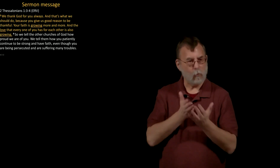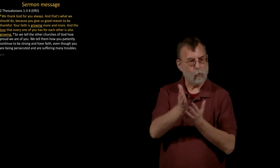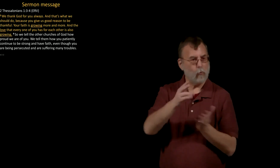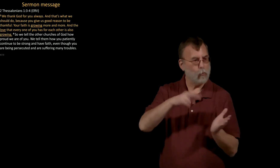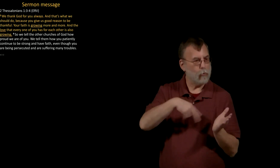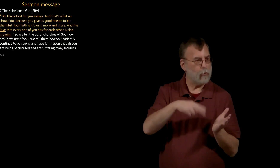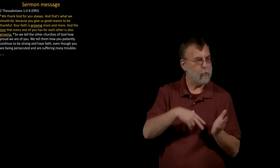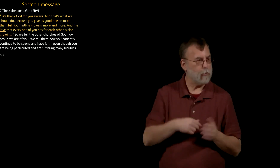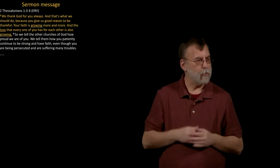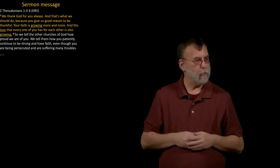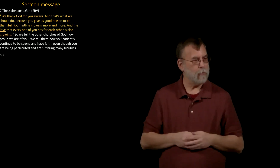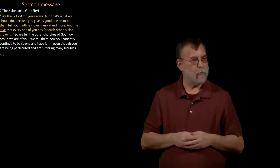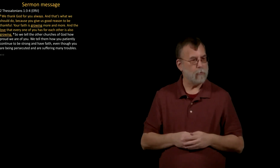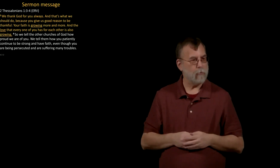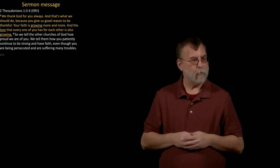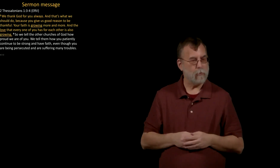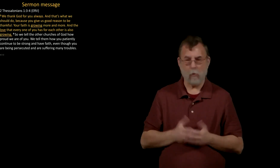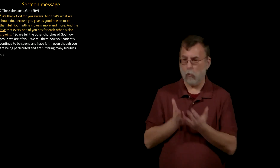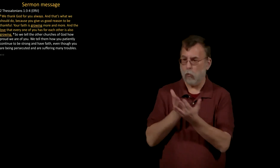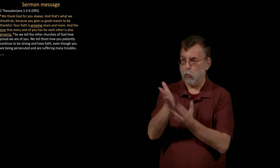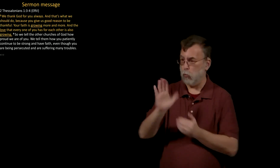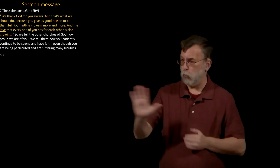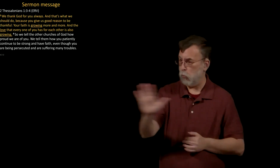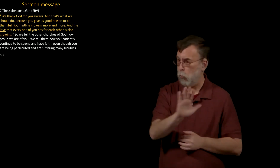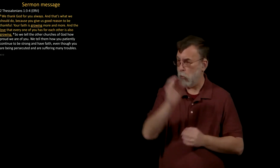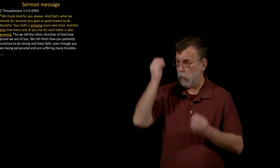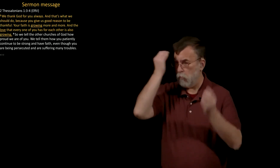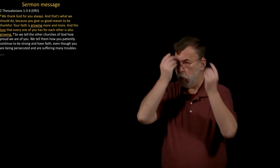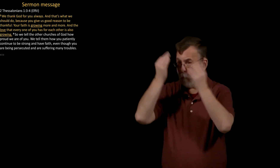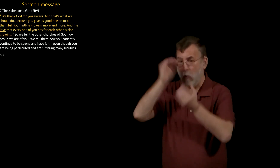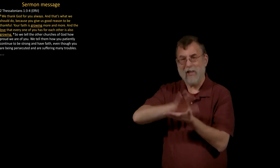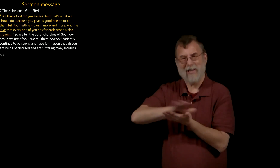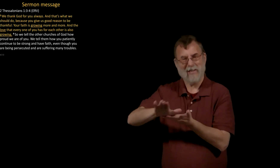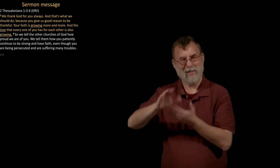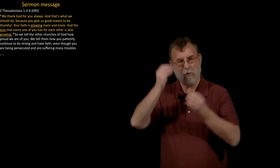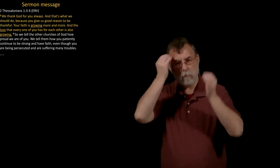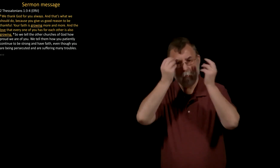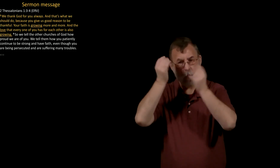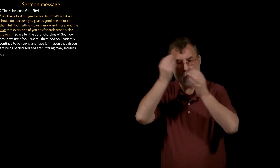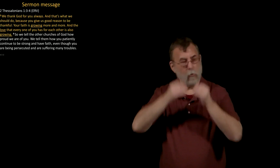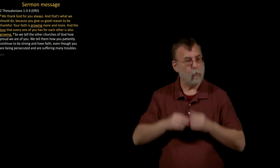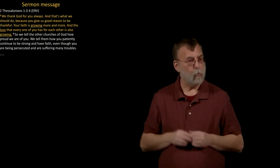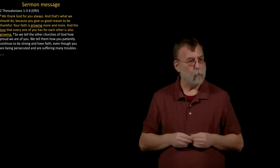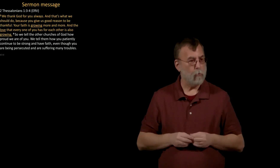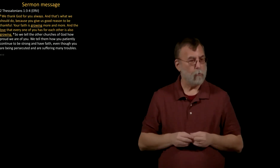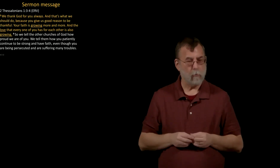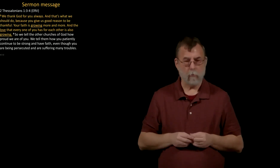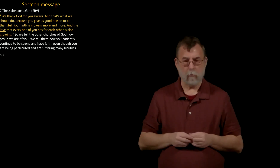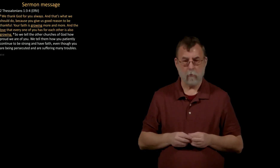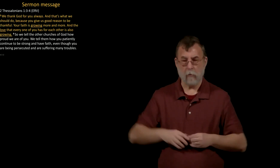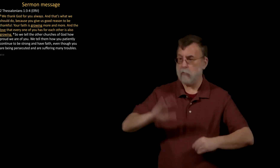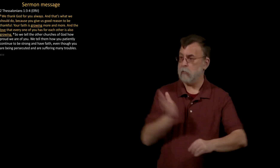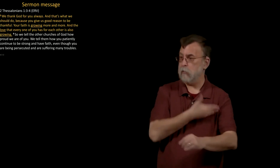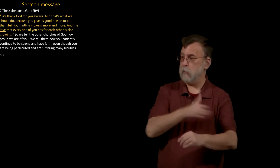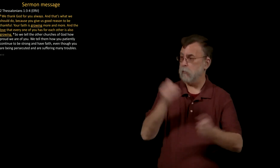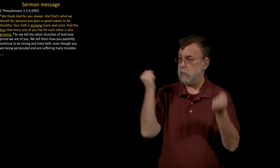and conversation, through reading the Bible, through your own meditation,